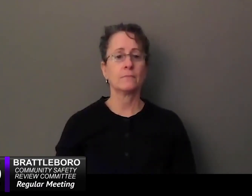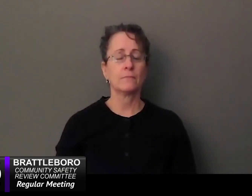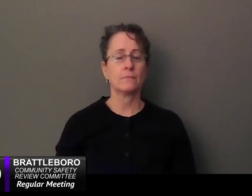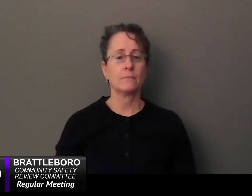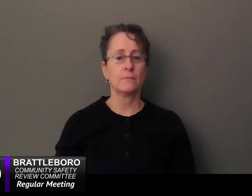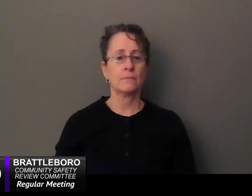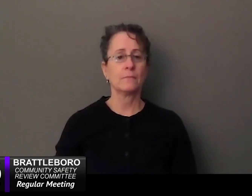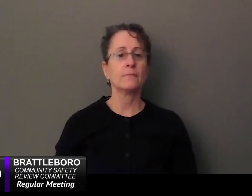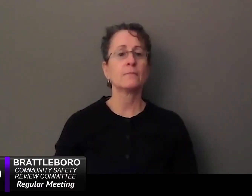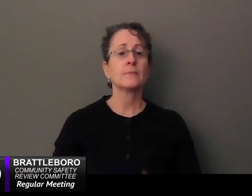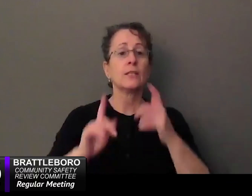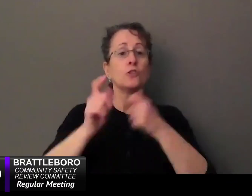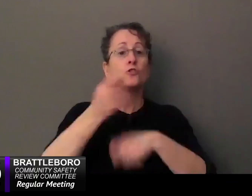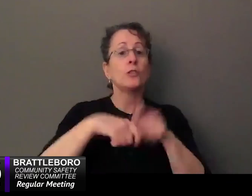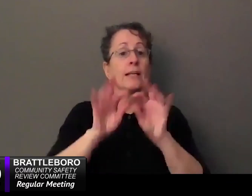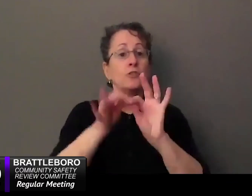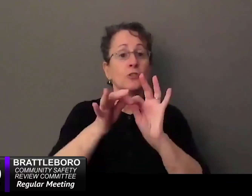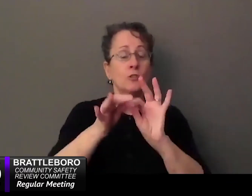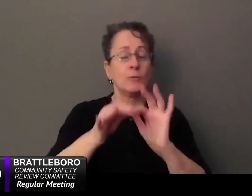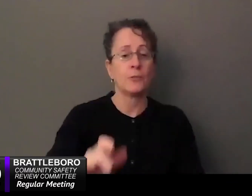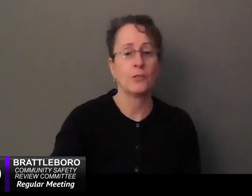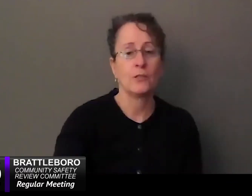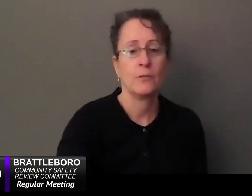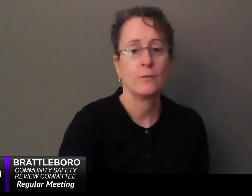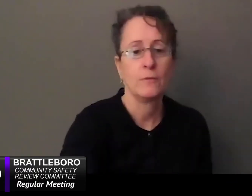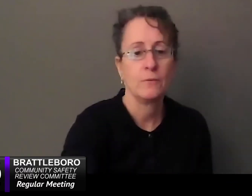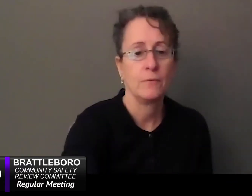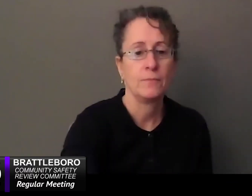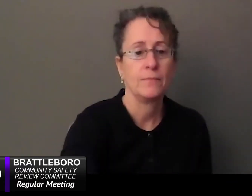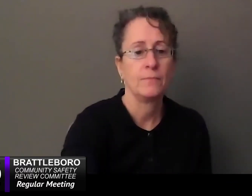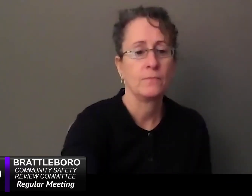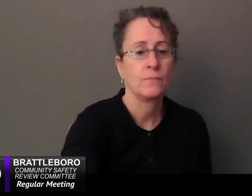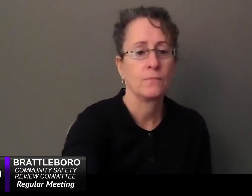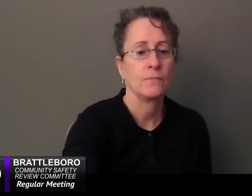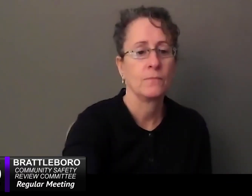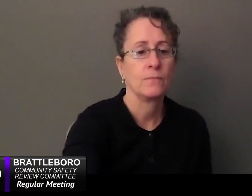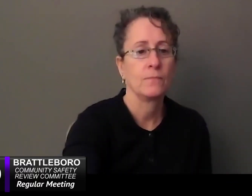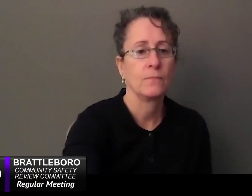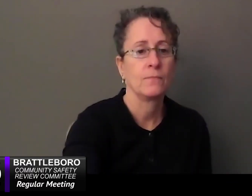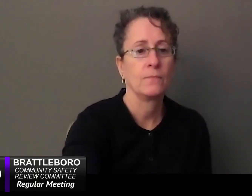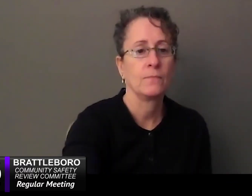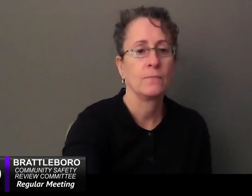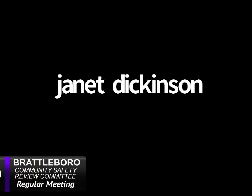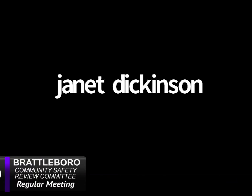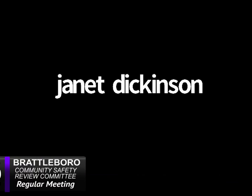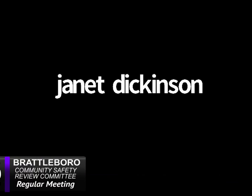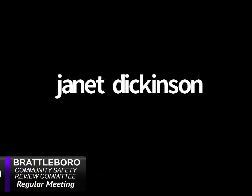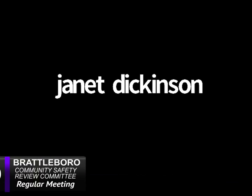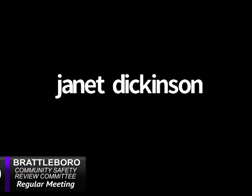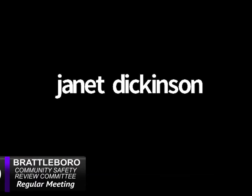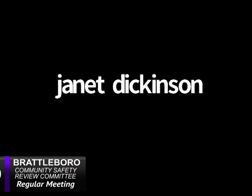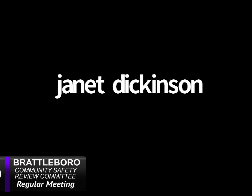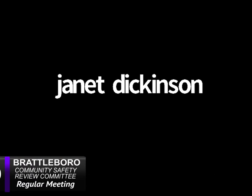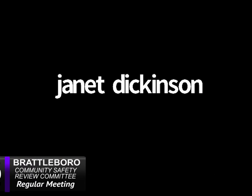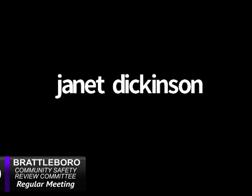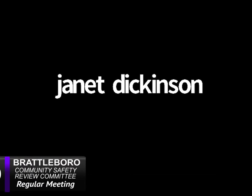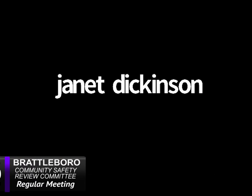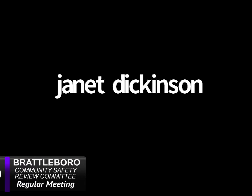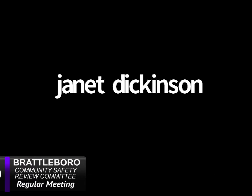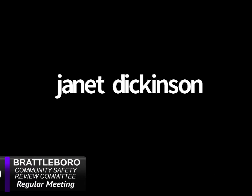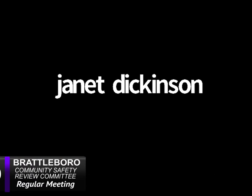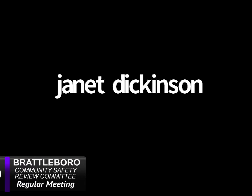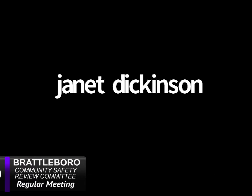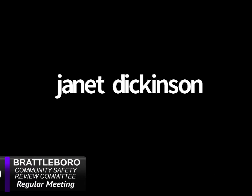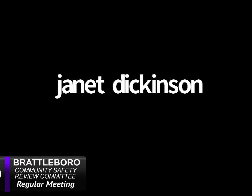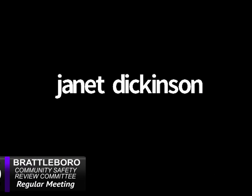want to acknowledge and thank Janet Dickinson and Christine, who is also